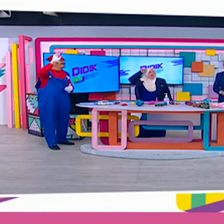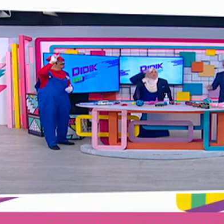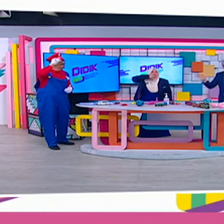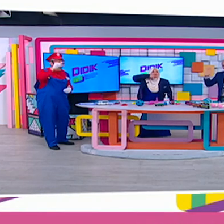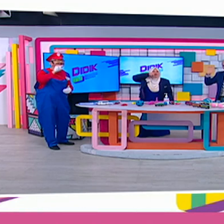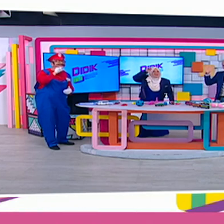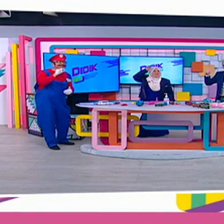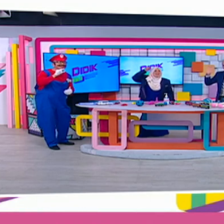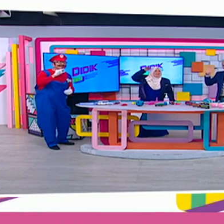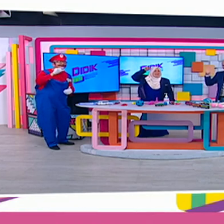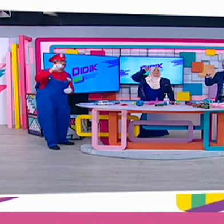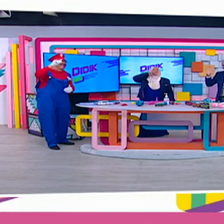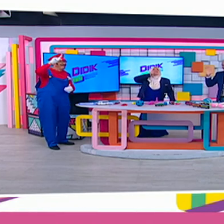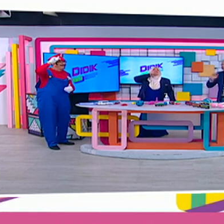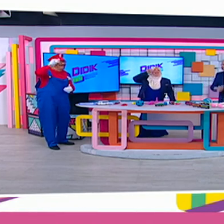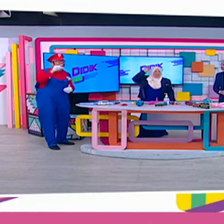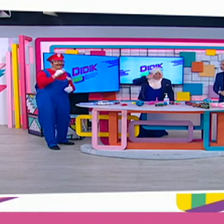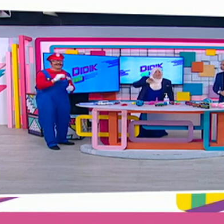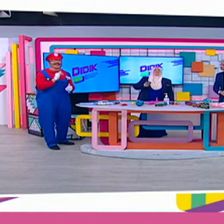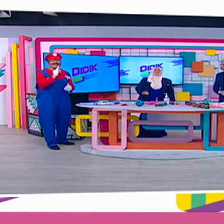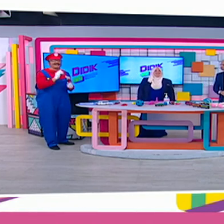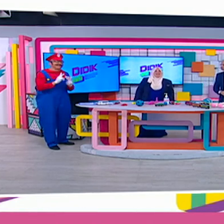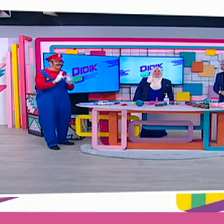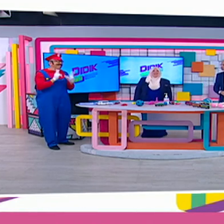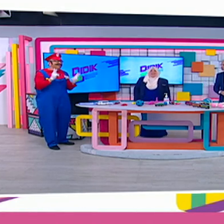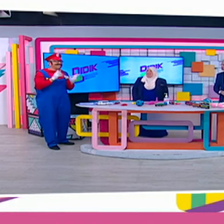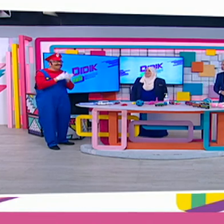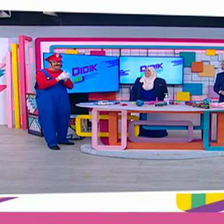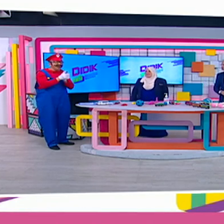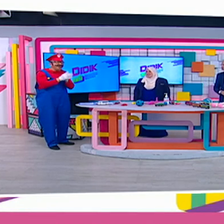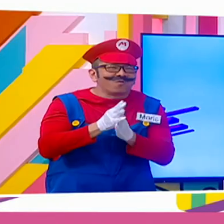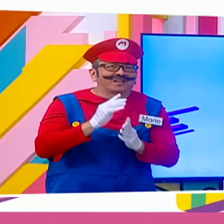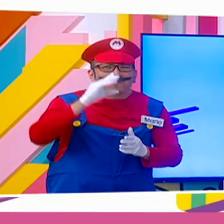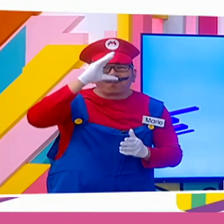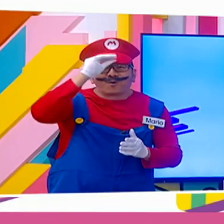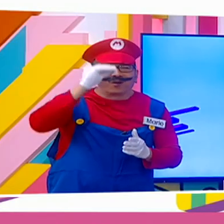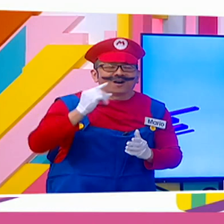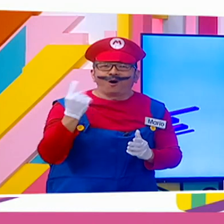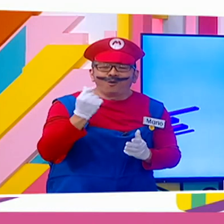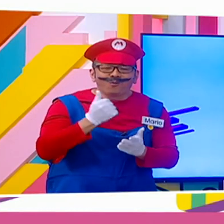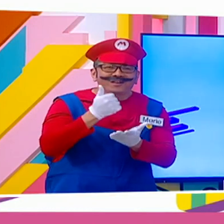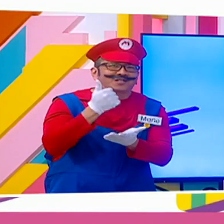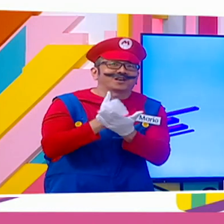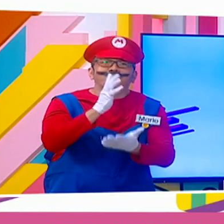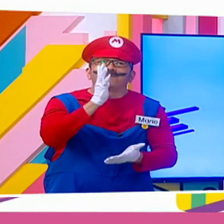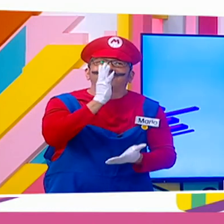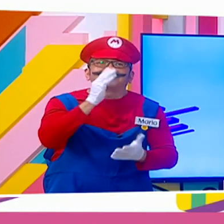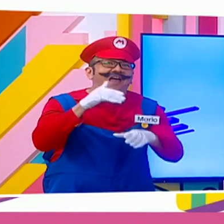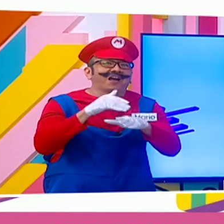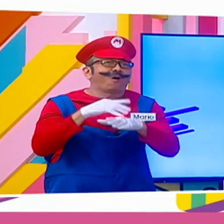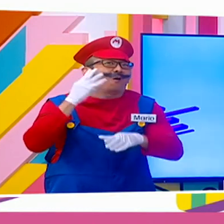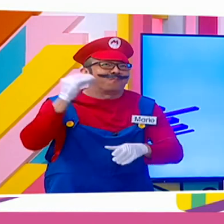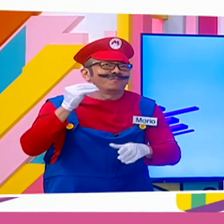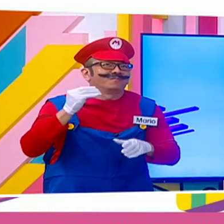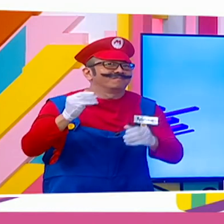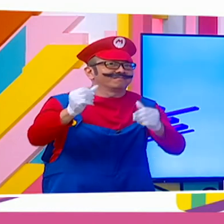there's one is Yunping. Yunping is a very hardworking boy. Always help mother